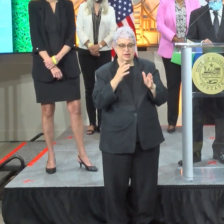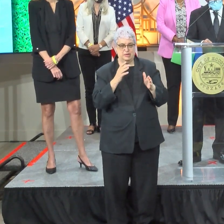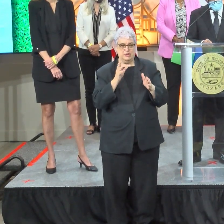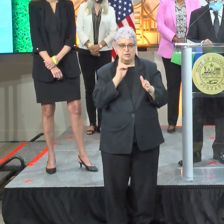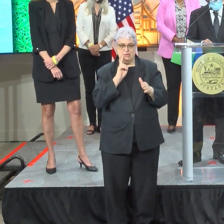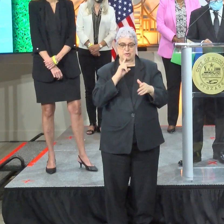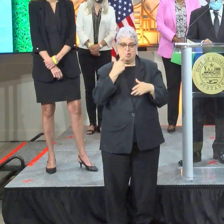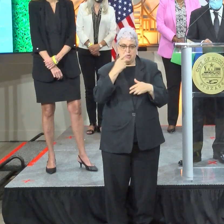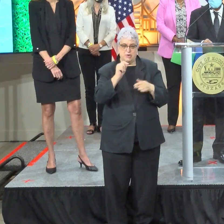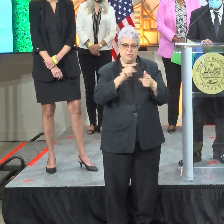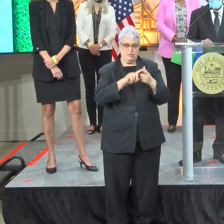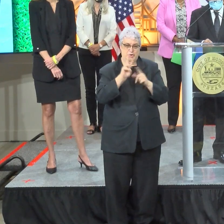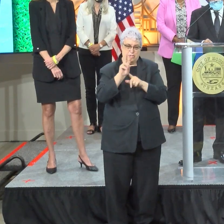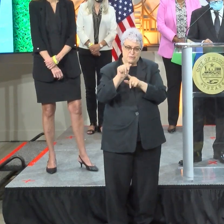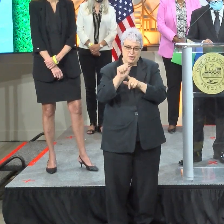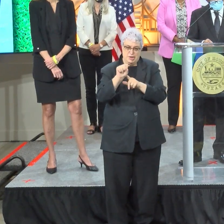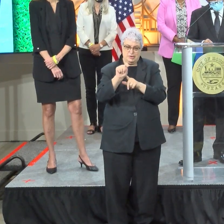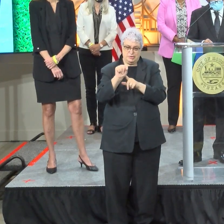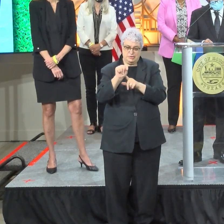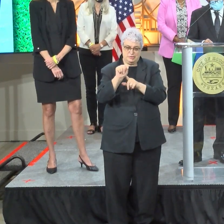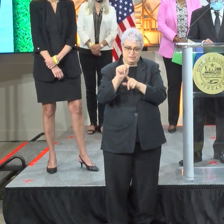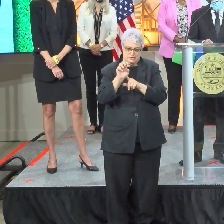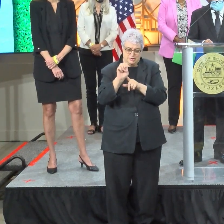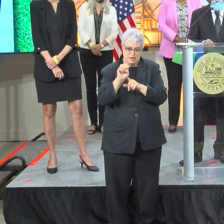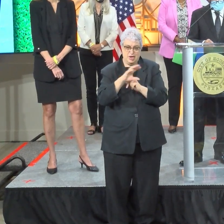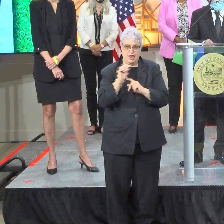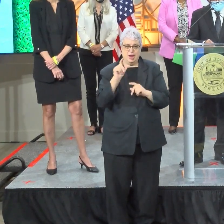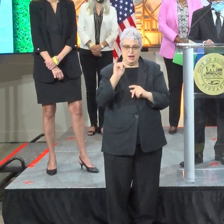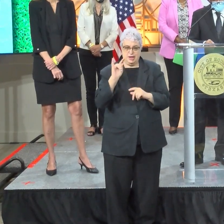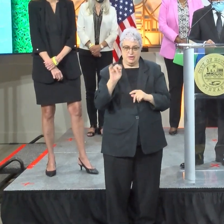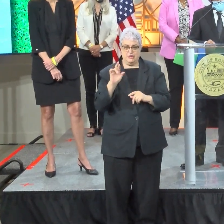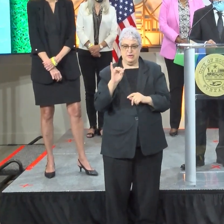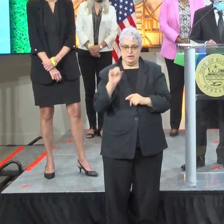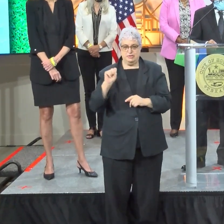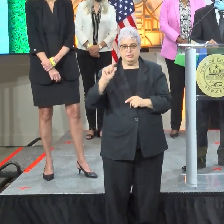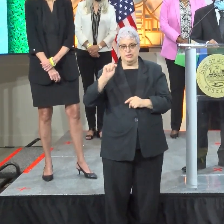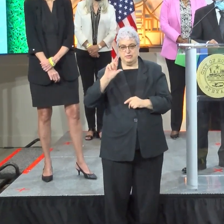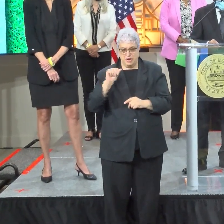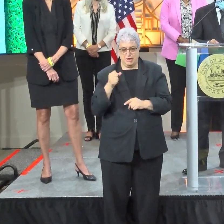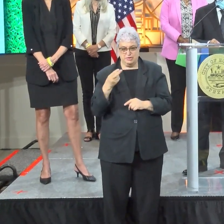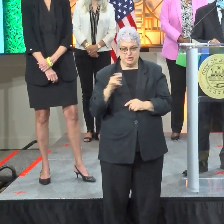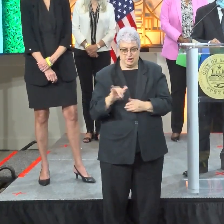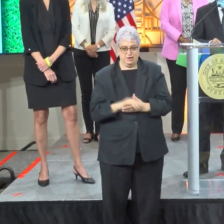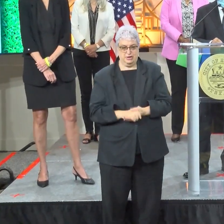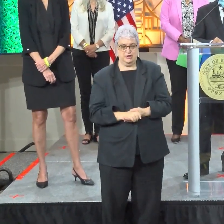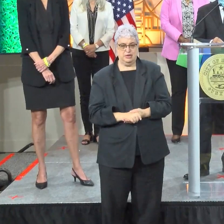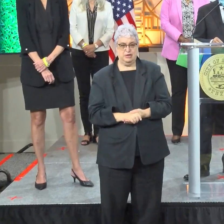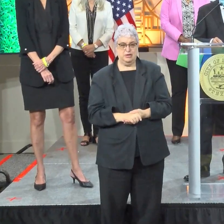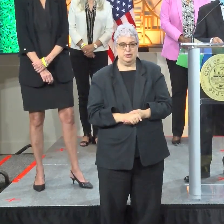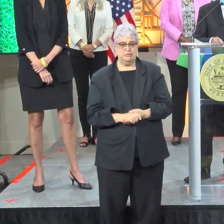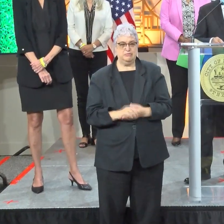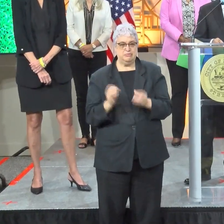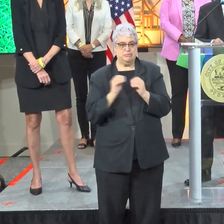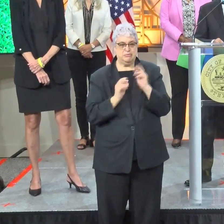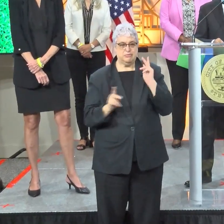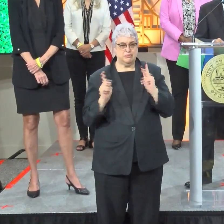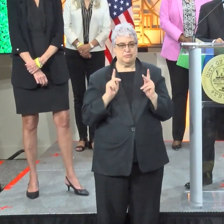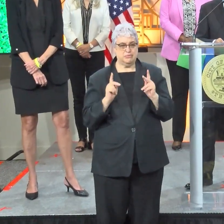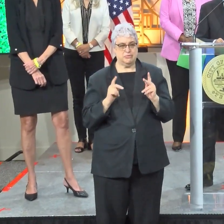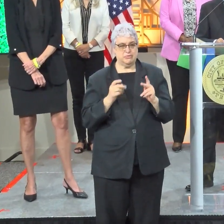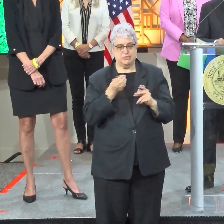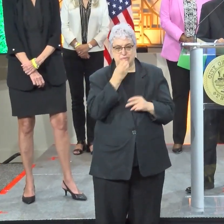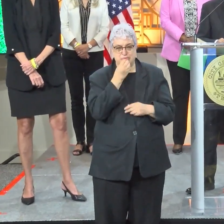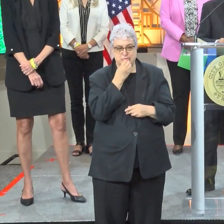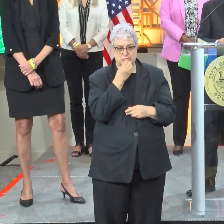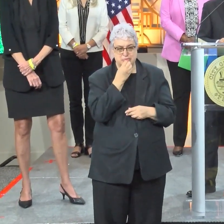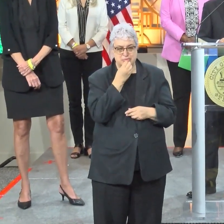waste, and remember, litter is trashy. There's another cause of litter in our city. As more people enjoy takeout